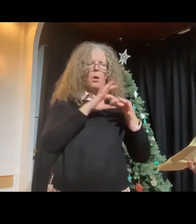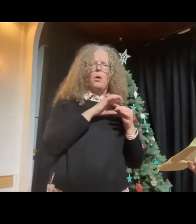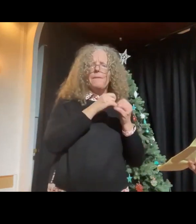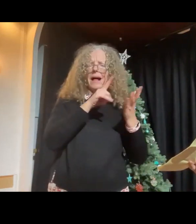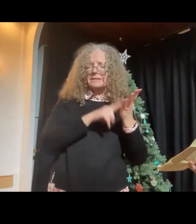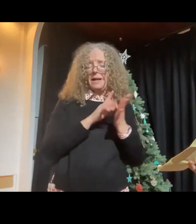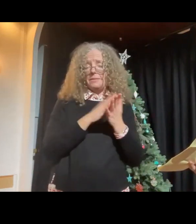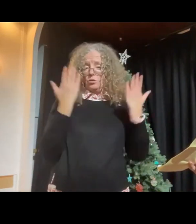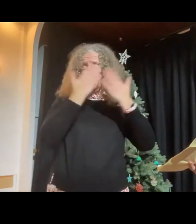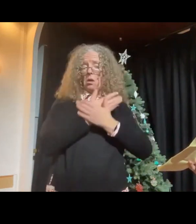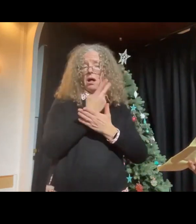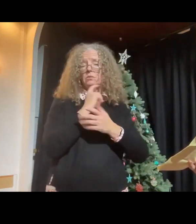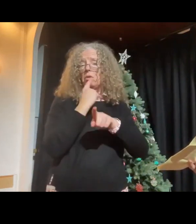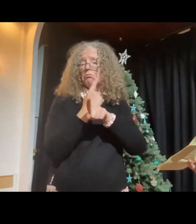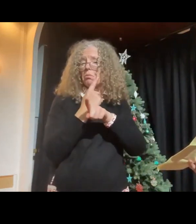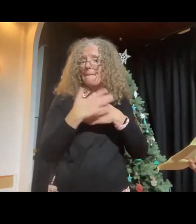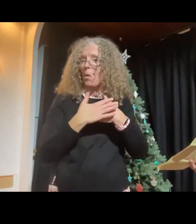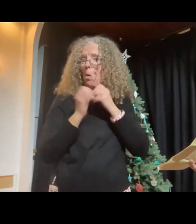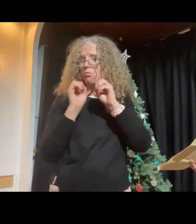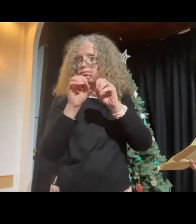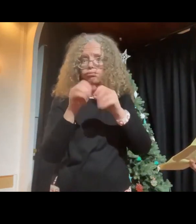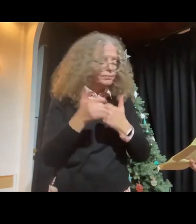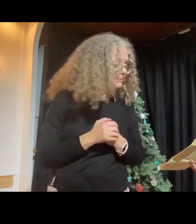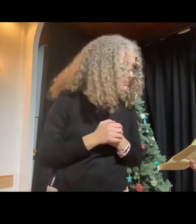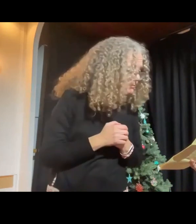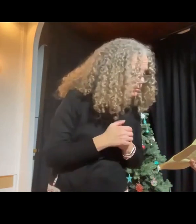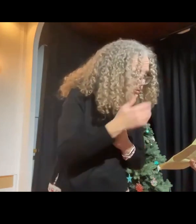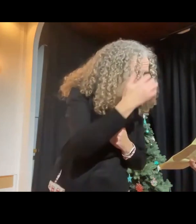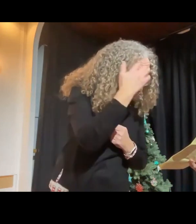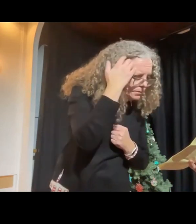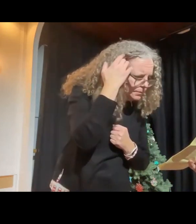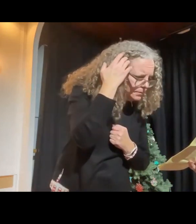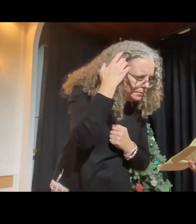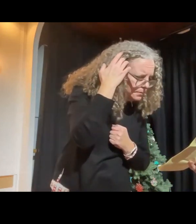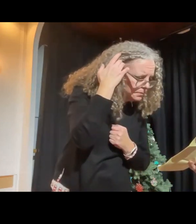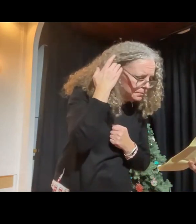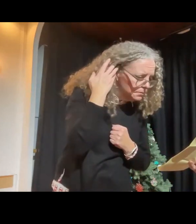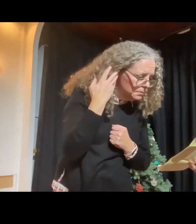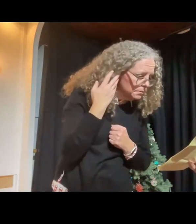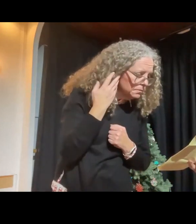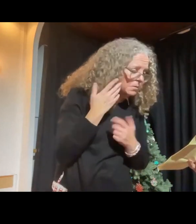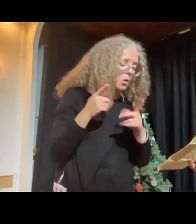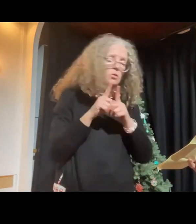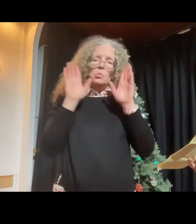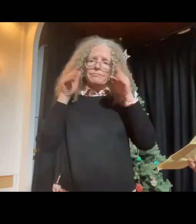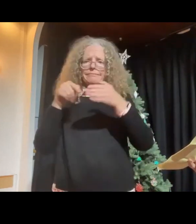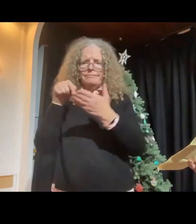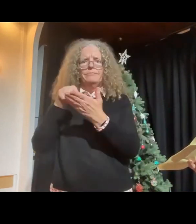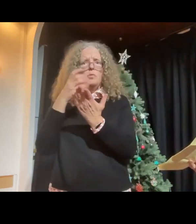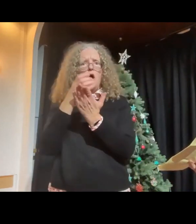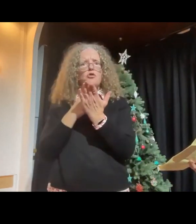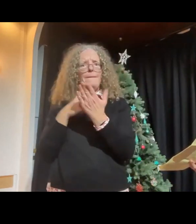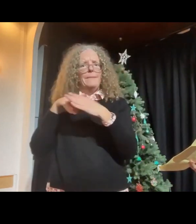Comparing both Welsh and Gaelic with BSL language policy, and they'll tell you more about the research that they've both done this evening.